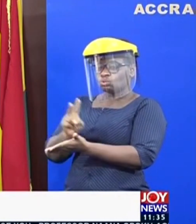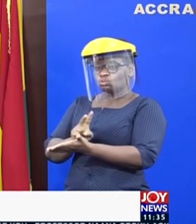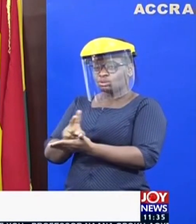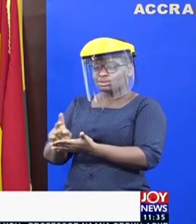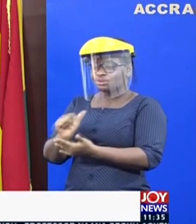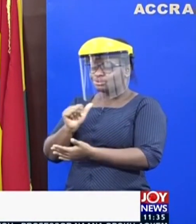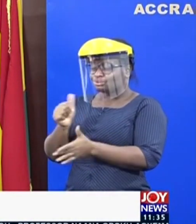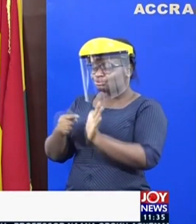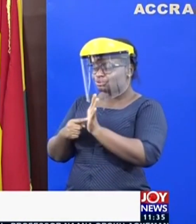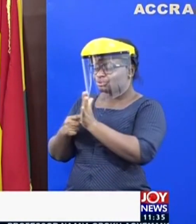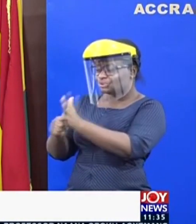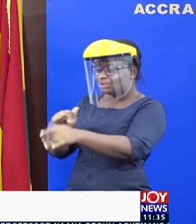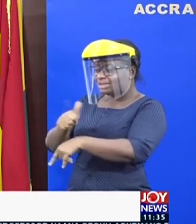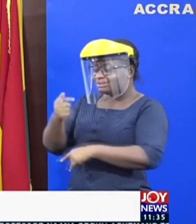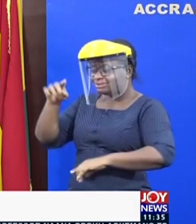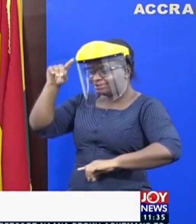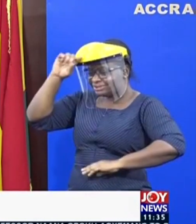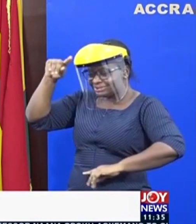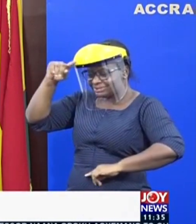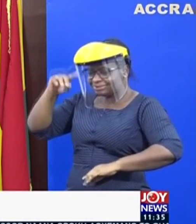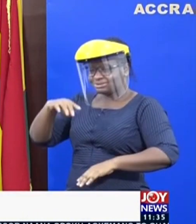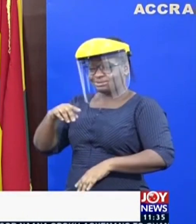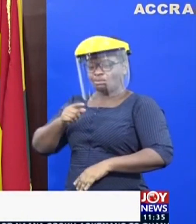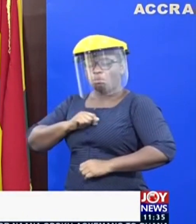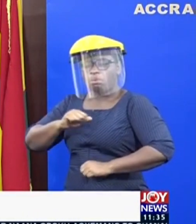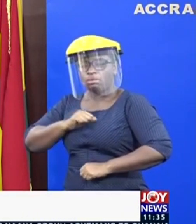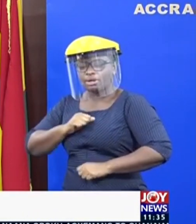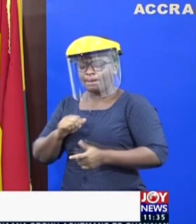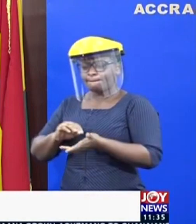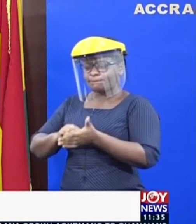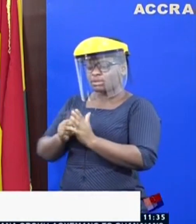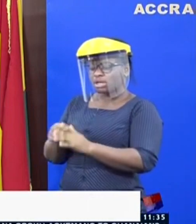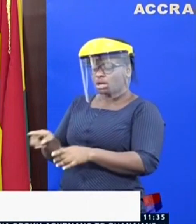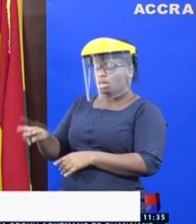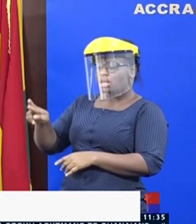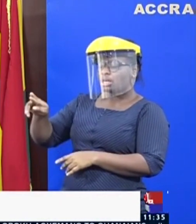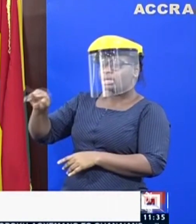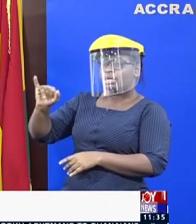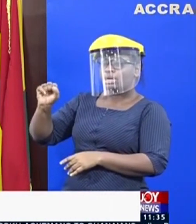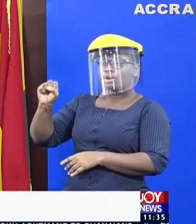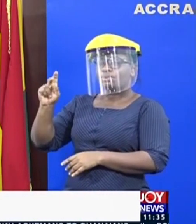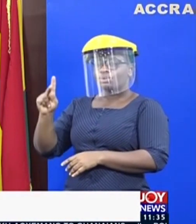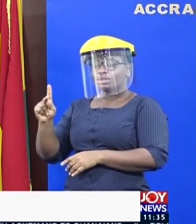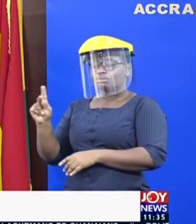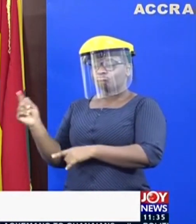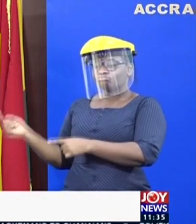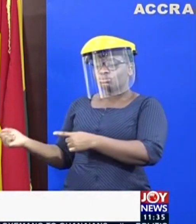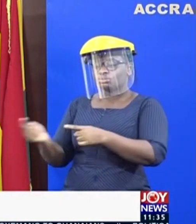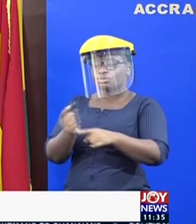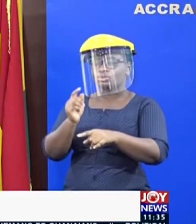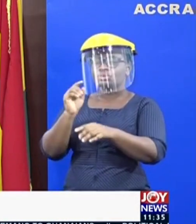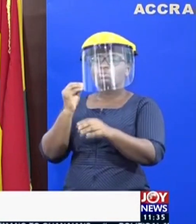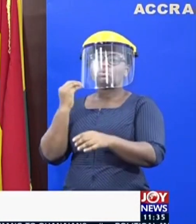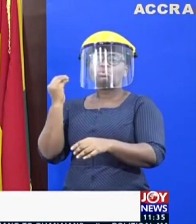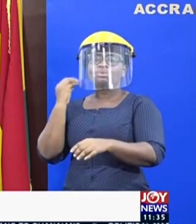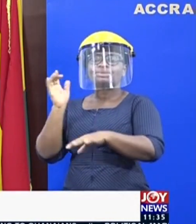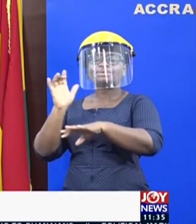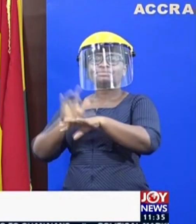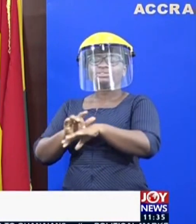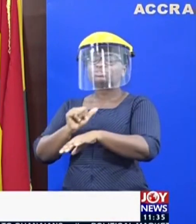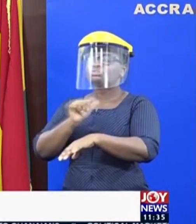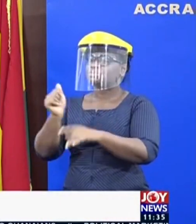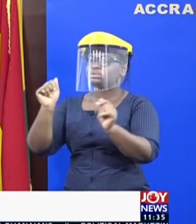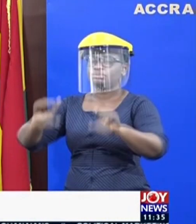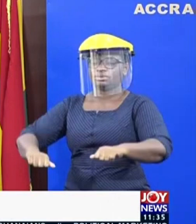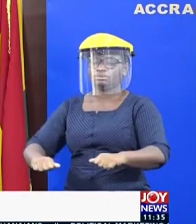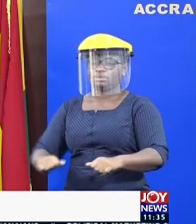develop any signs and symptoms, then the risk that they are going home with infection is technically non-existent.